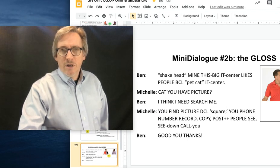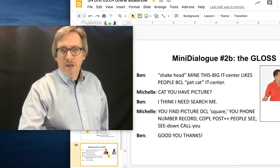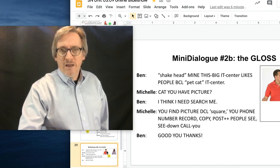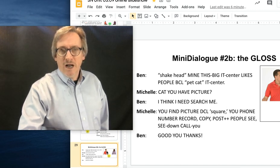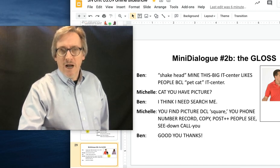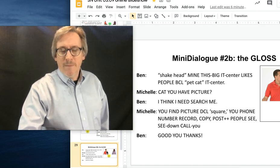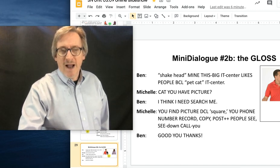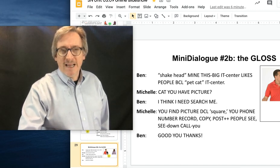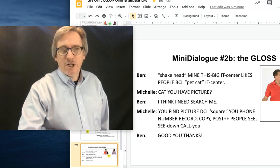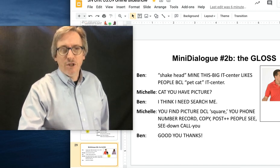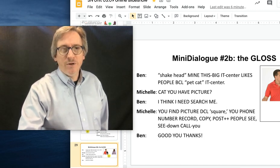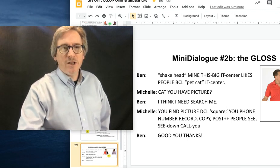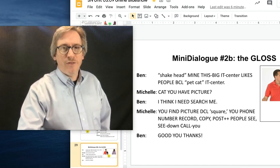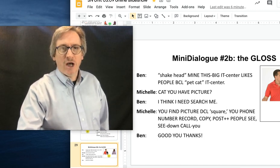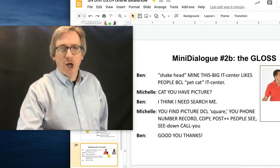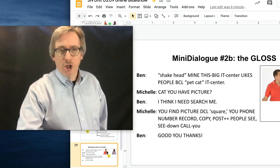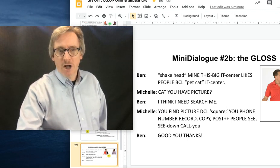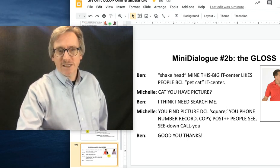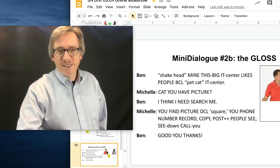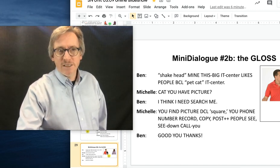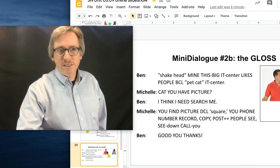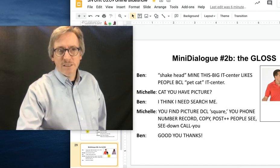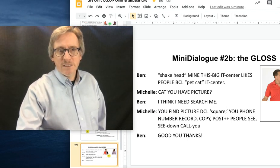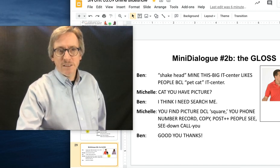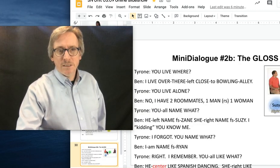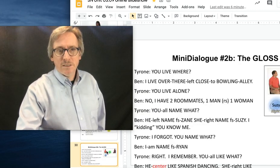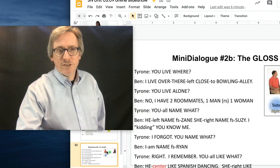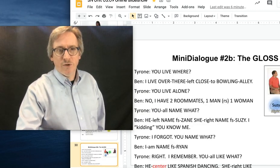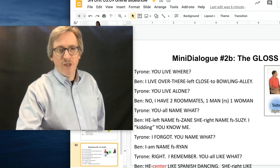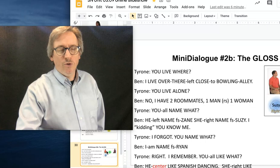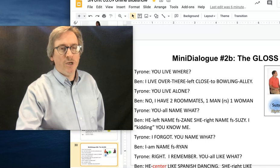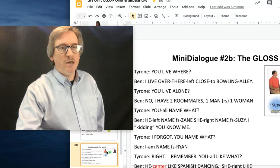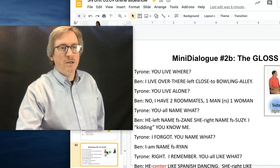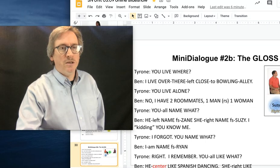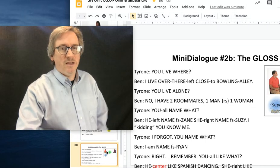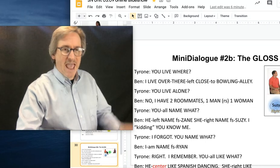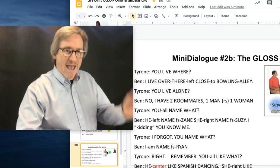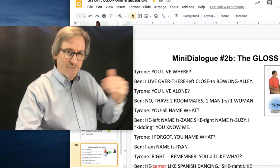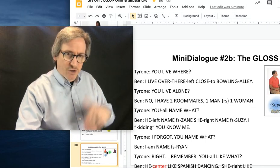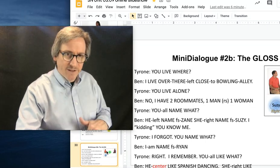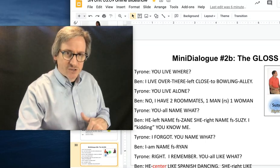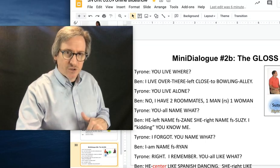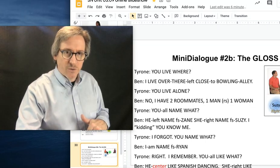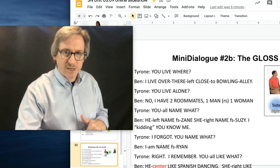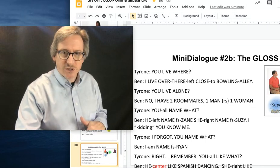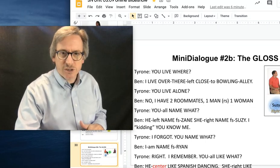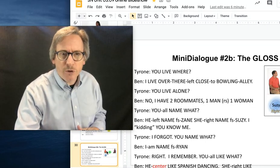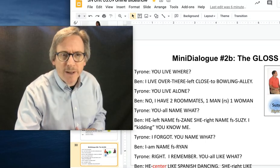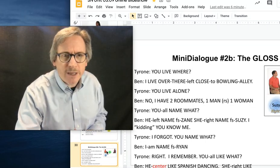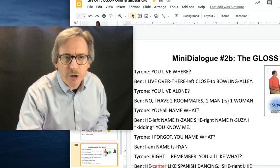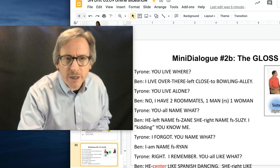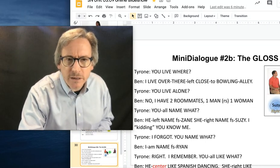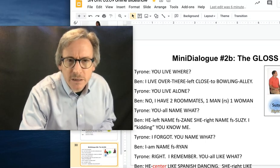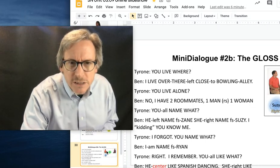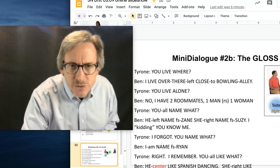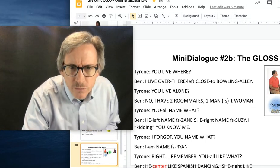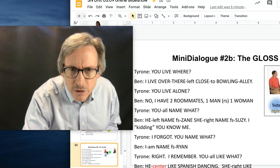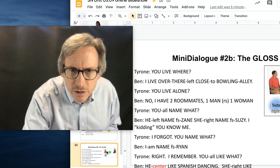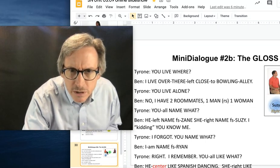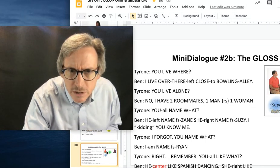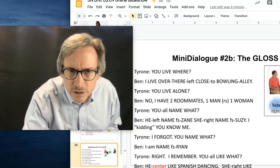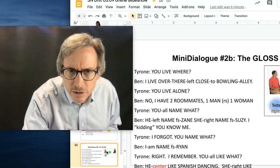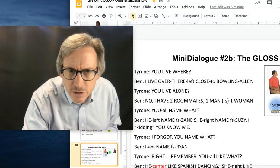So I included the glosses so that you can, after you've answered the questions, go back and look. And